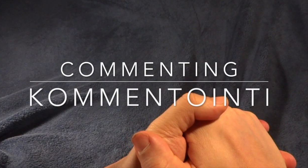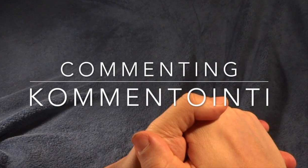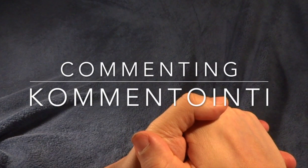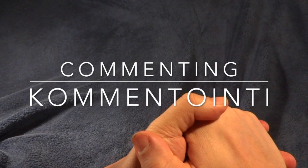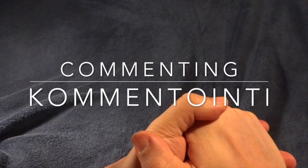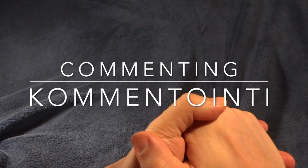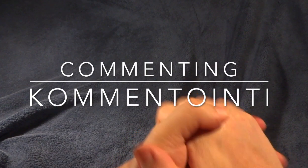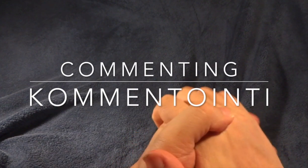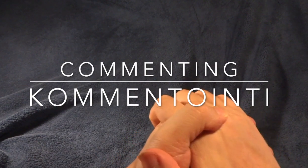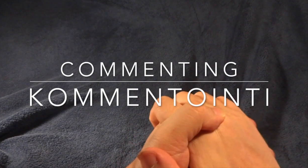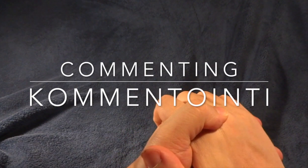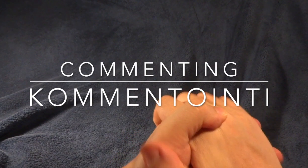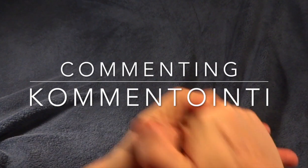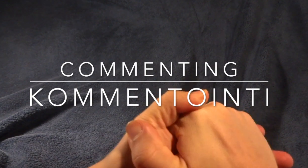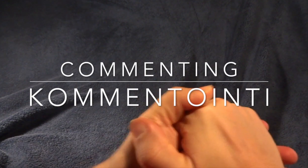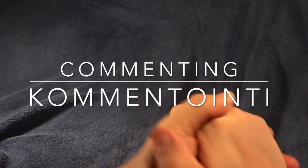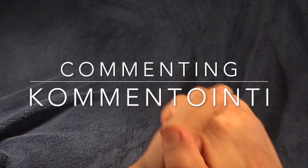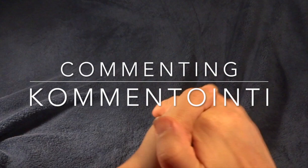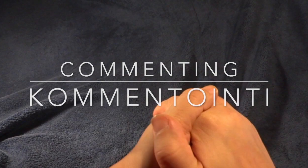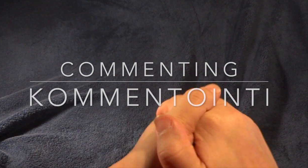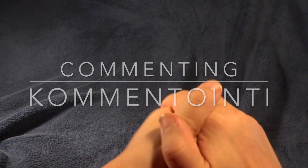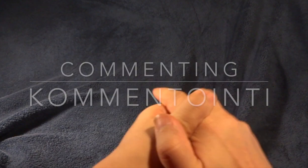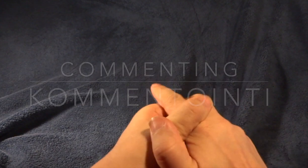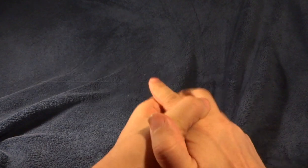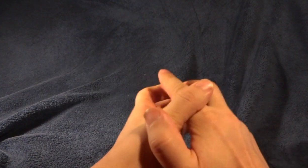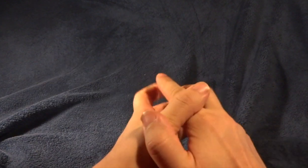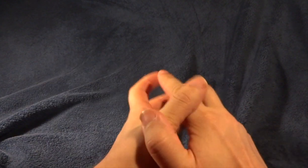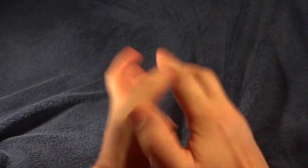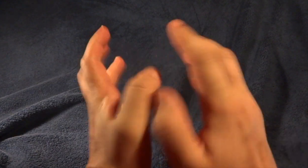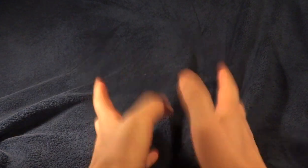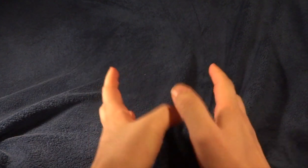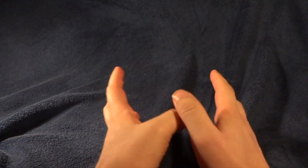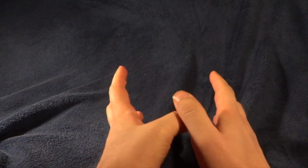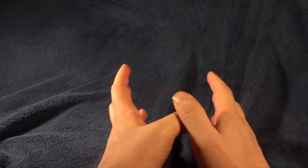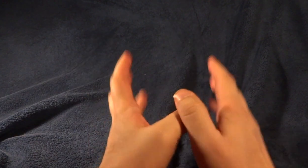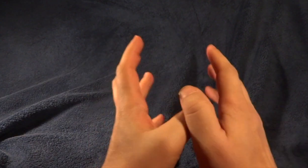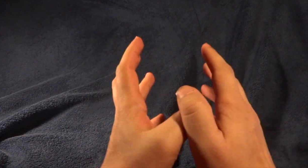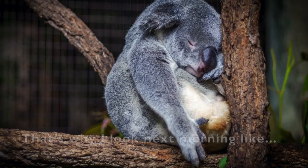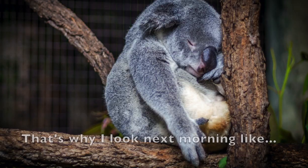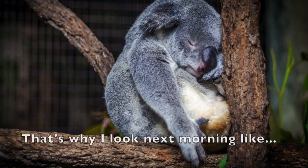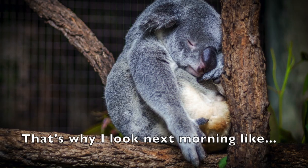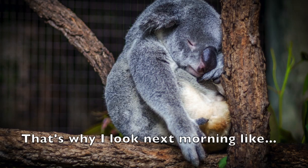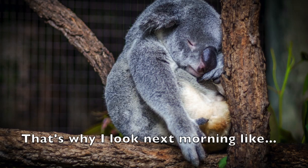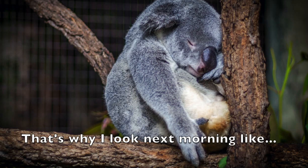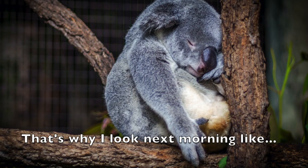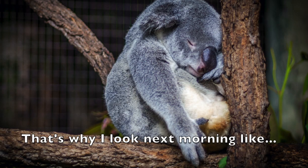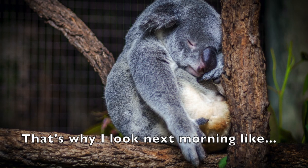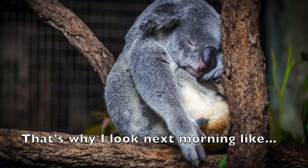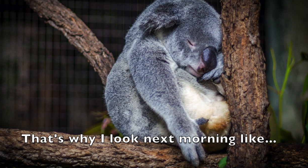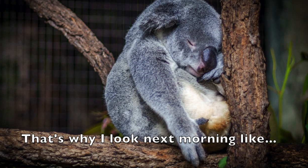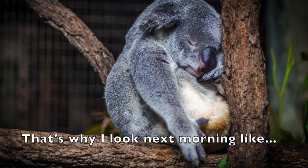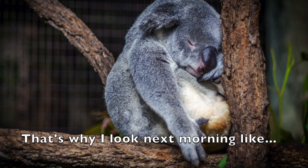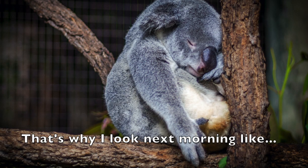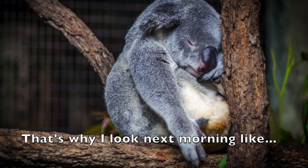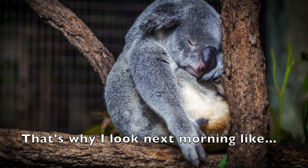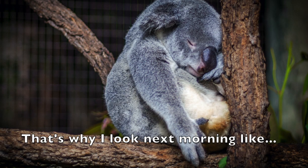Kommentointi in Finnish. And I don't usually comment if I haven't watched full